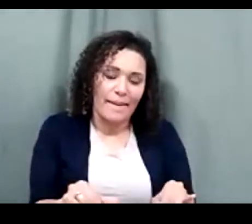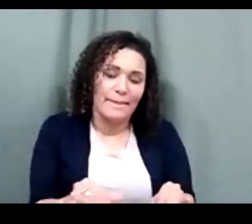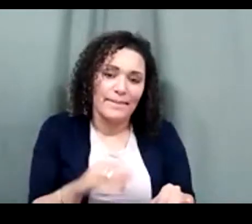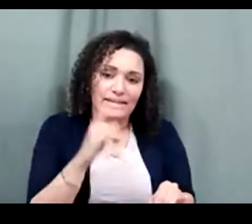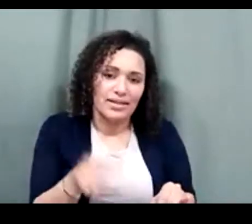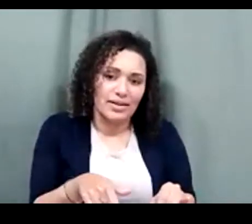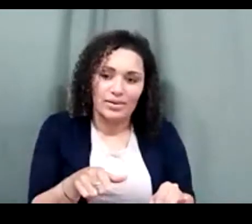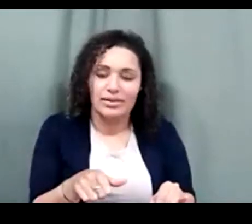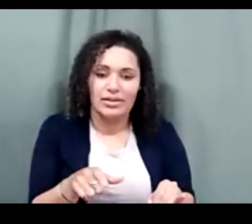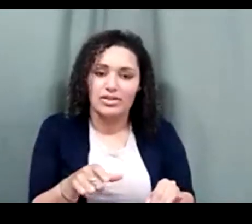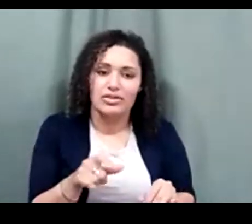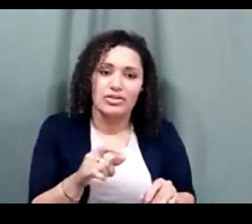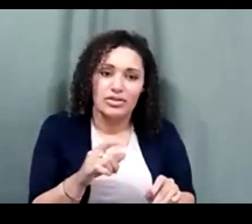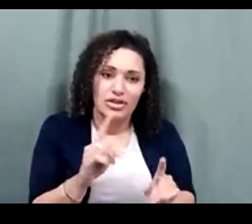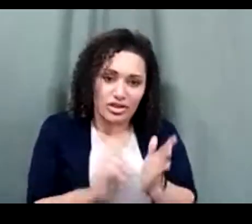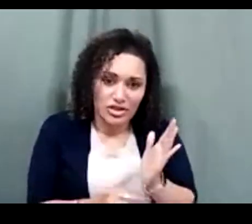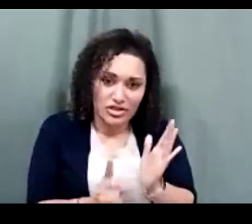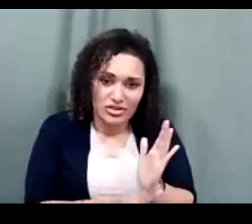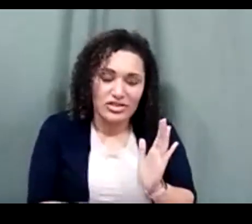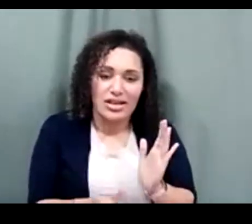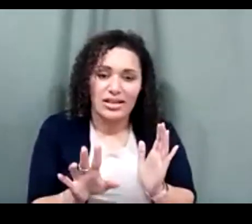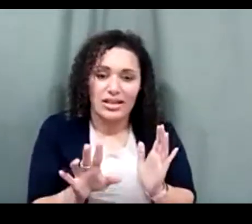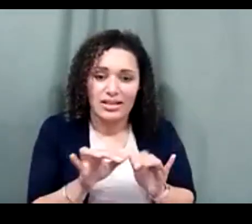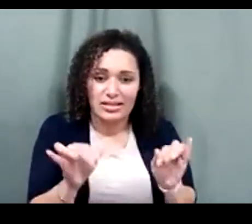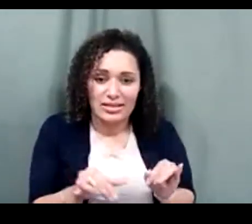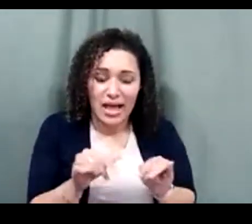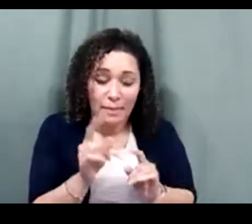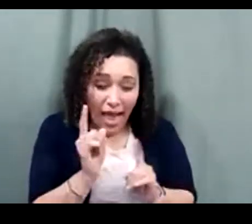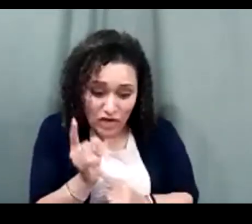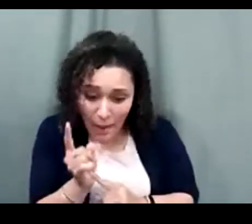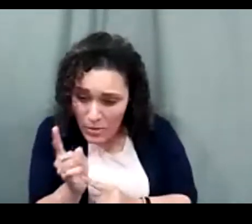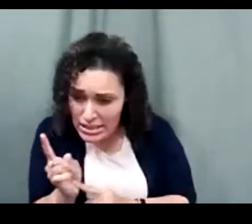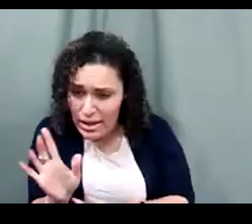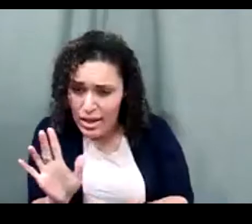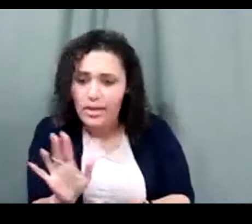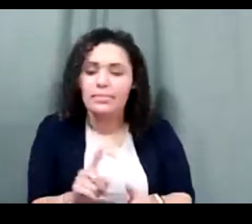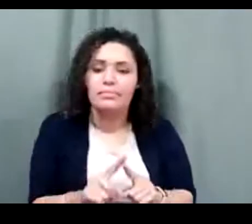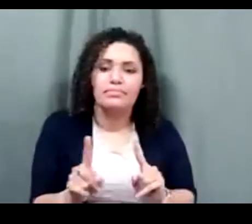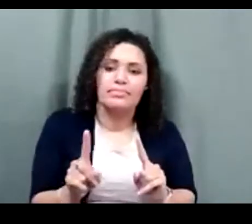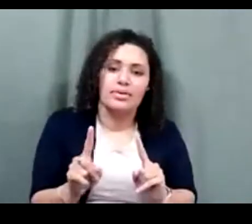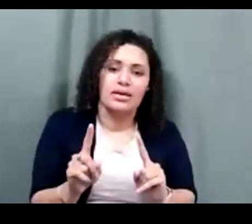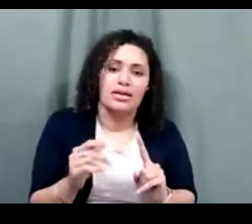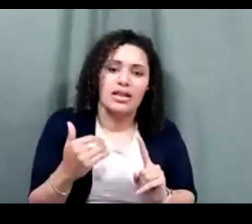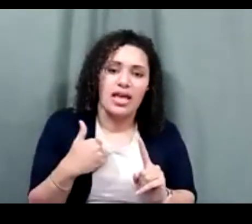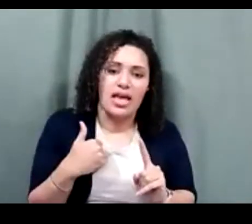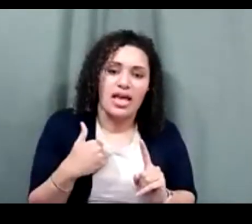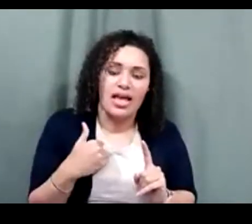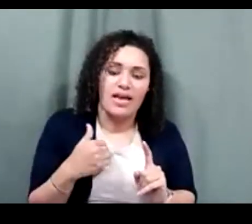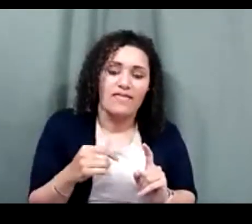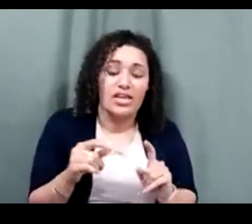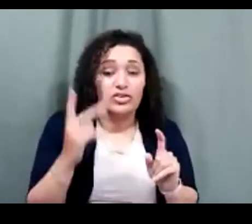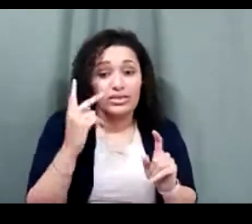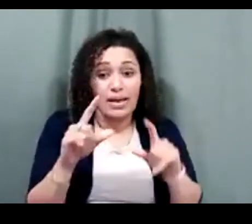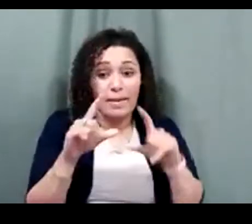temperature every moment and be whatever, but you can. Right now, we do have you'll see the little boxes on each